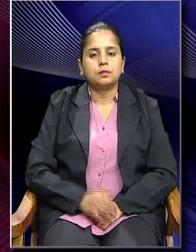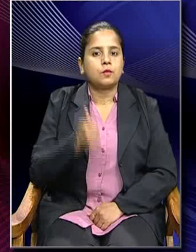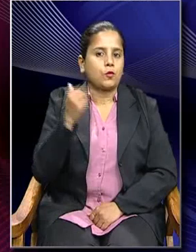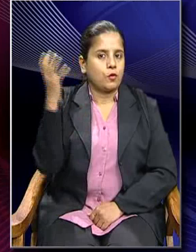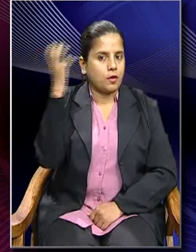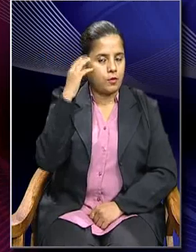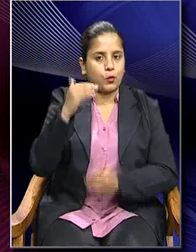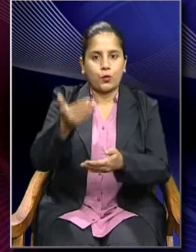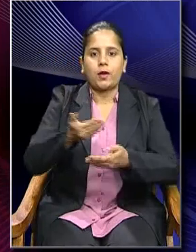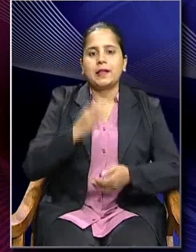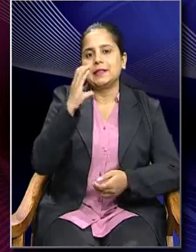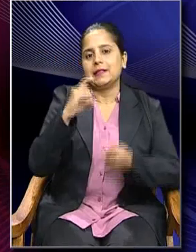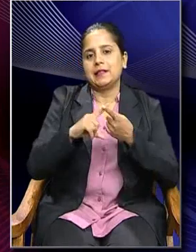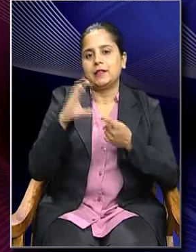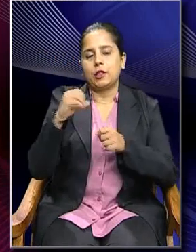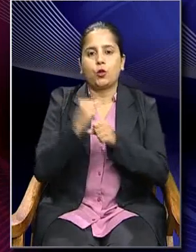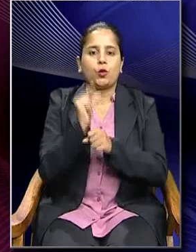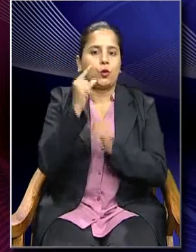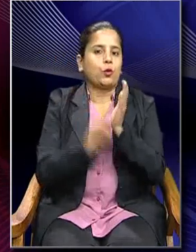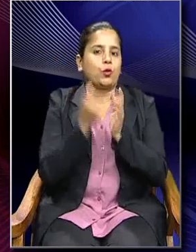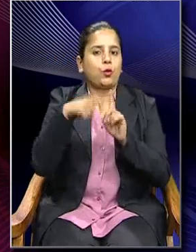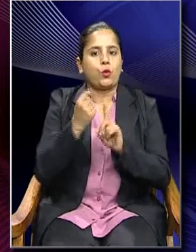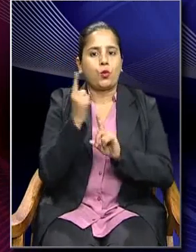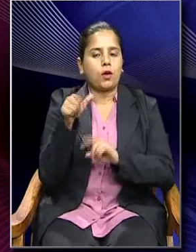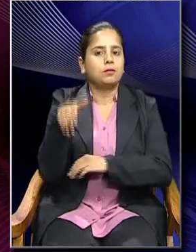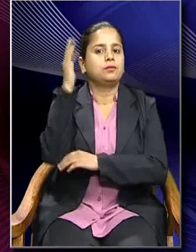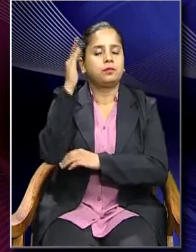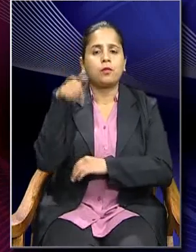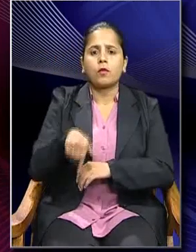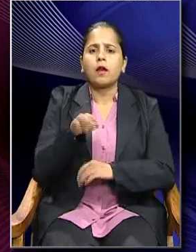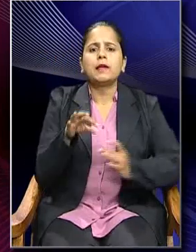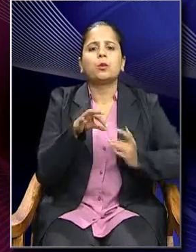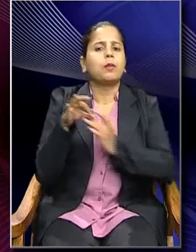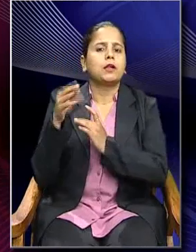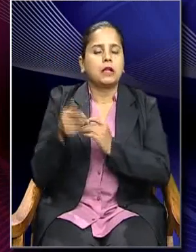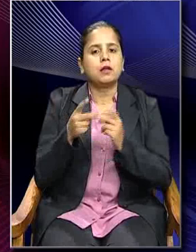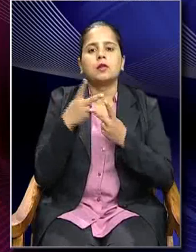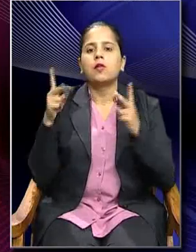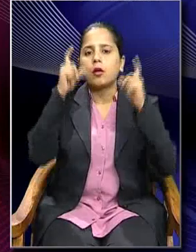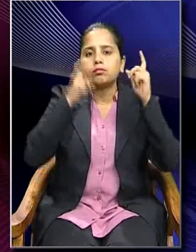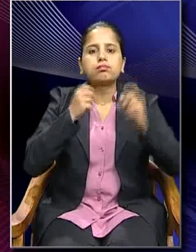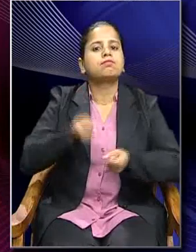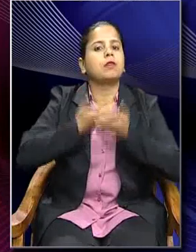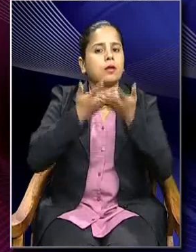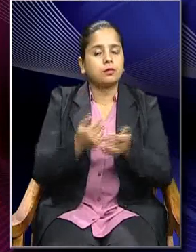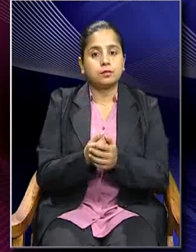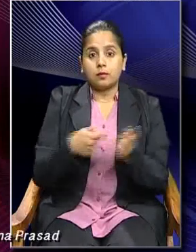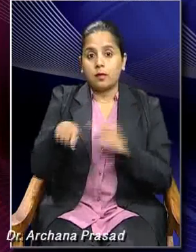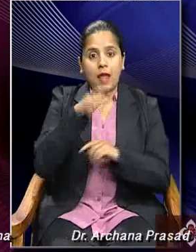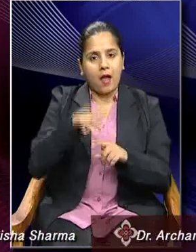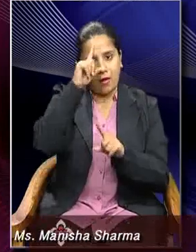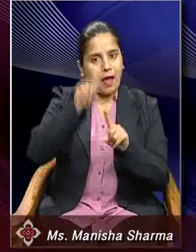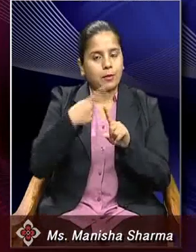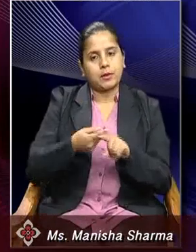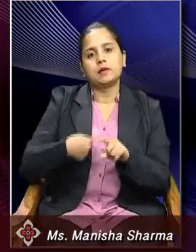Good afternoon and welcome to CEC Gurukul lecture. Today we have a special segment on symbolic expression for which we have our expert